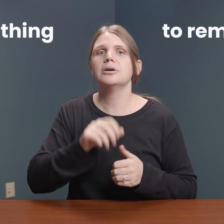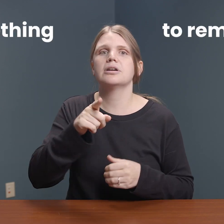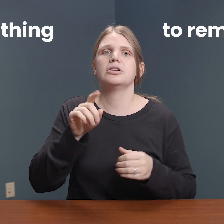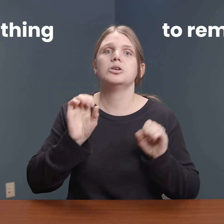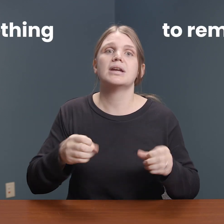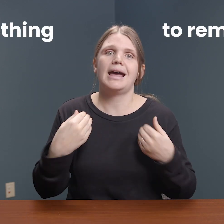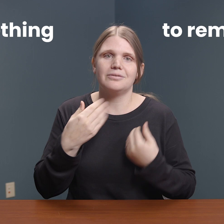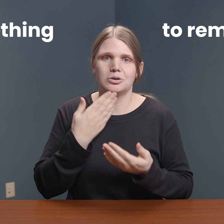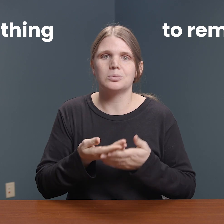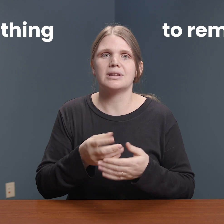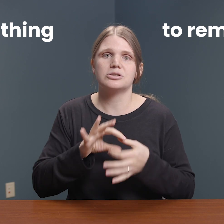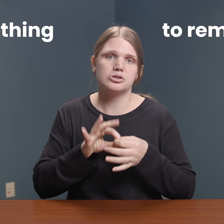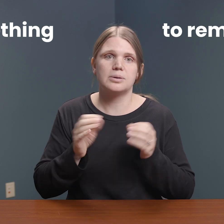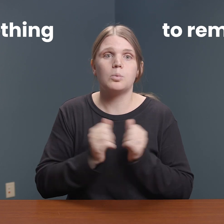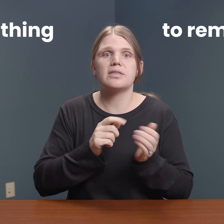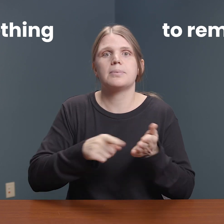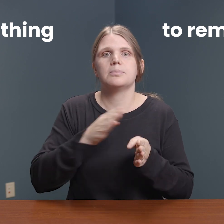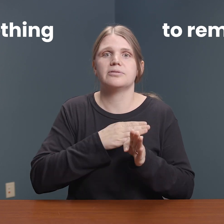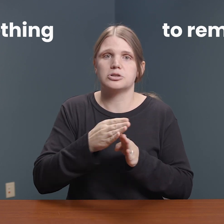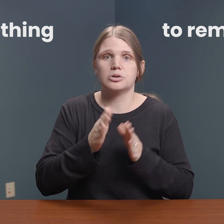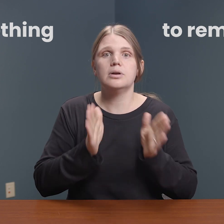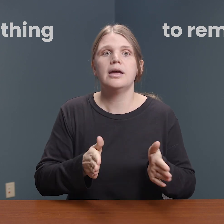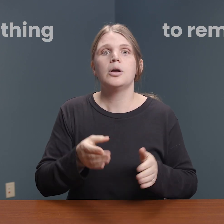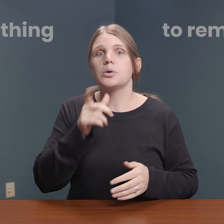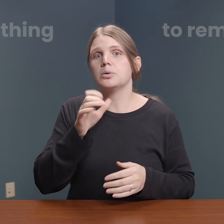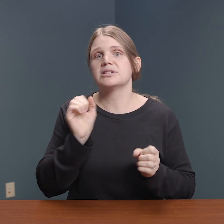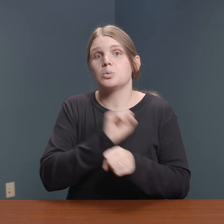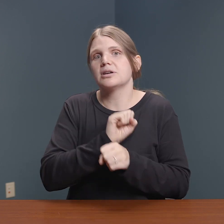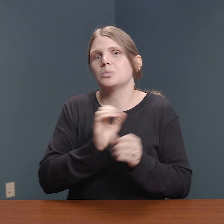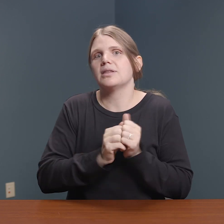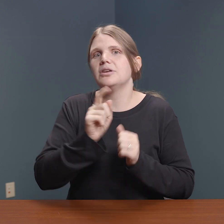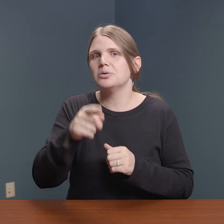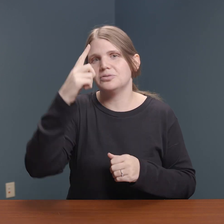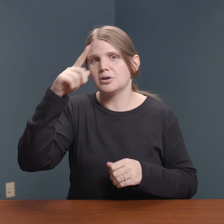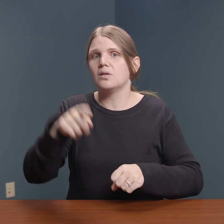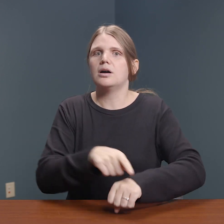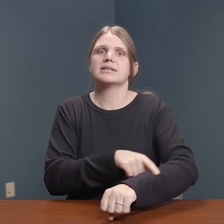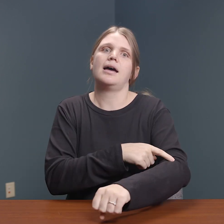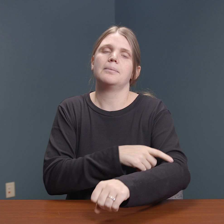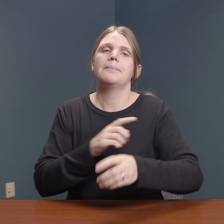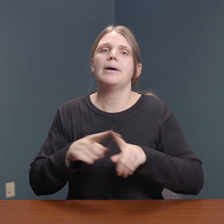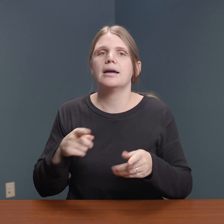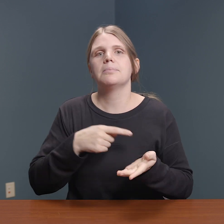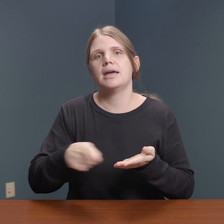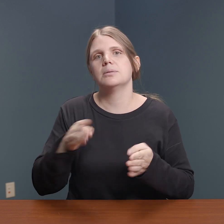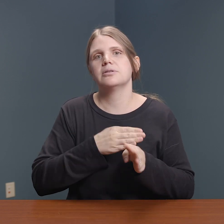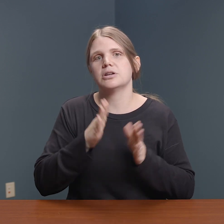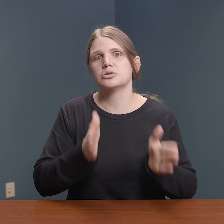Remember, you can have a good relationship with a paid professional who has worked with you for a long time, but paid